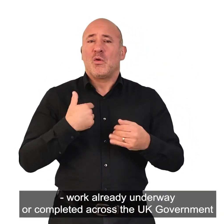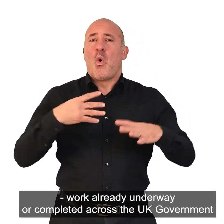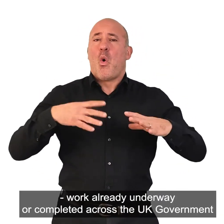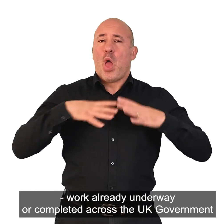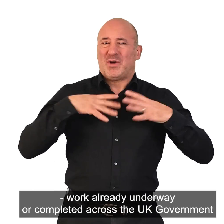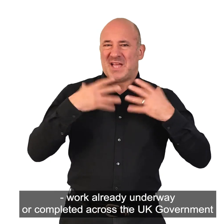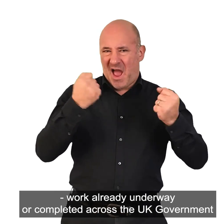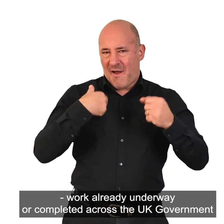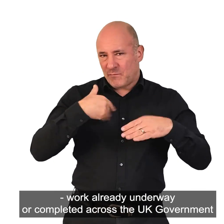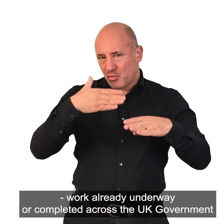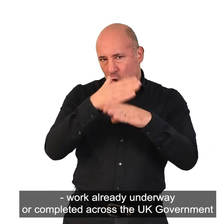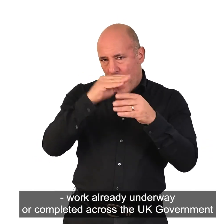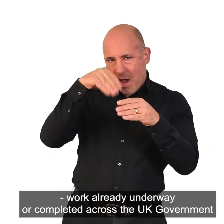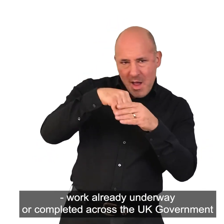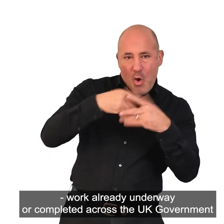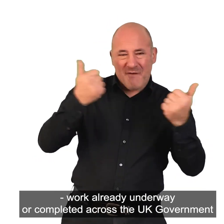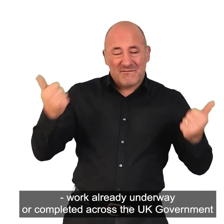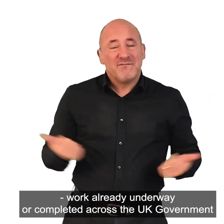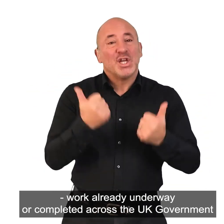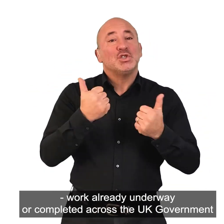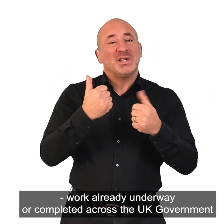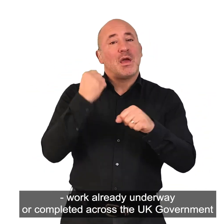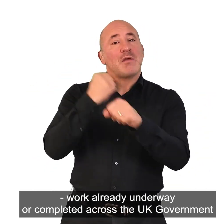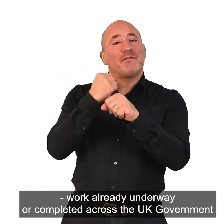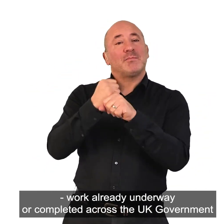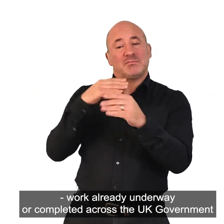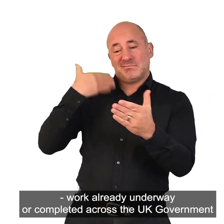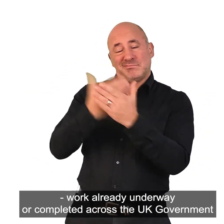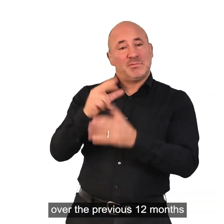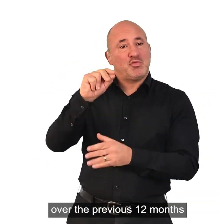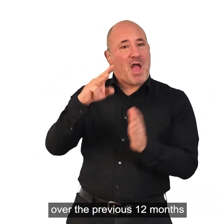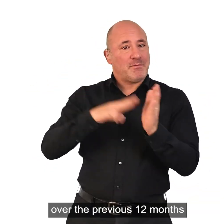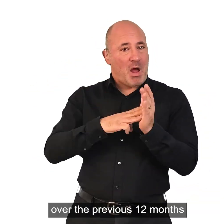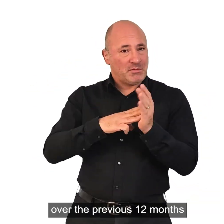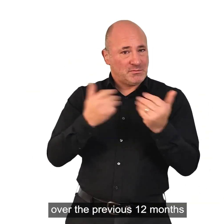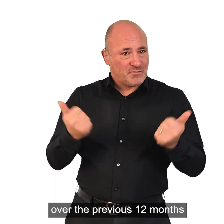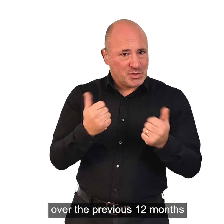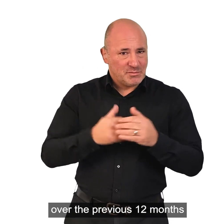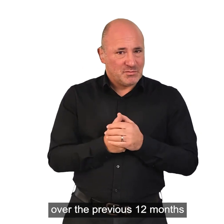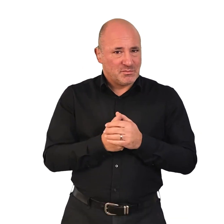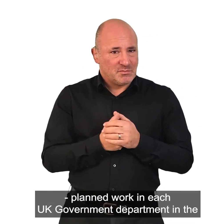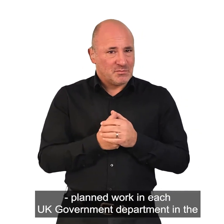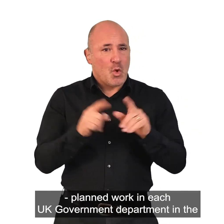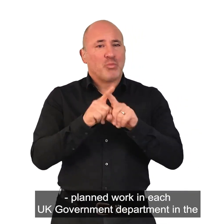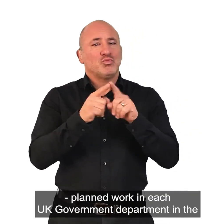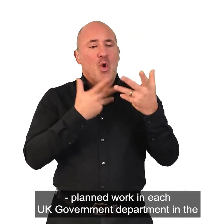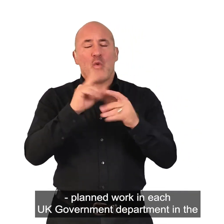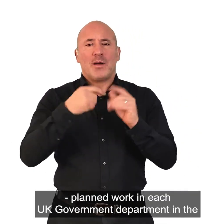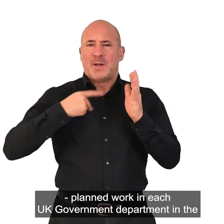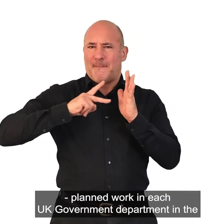work already underway or completed across the UK Government over the previous 12 months, planned